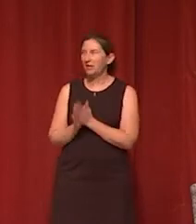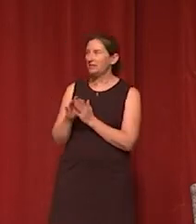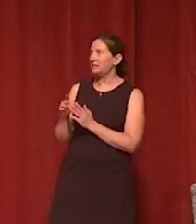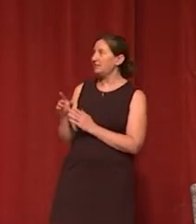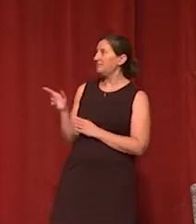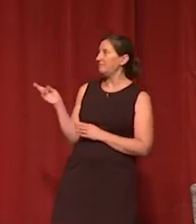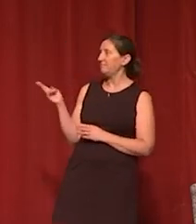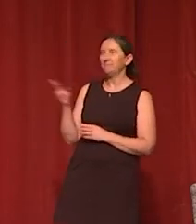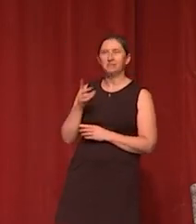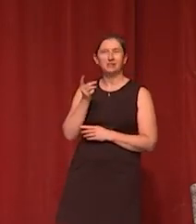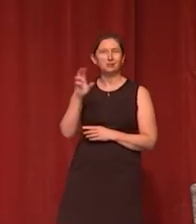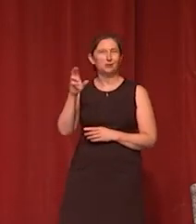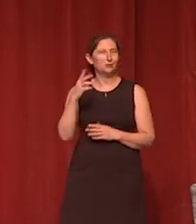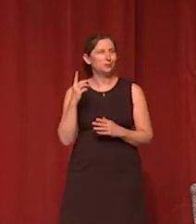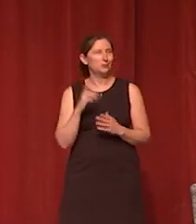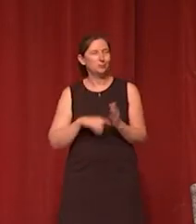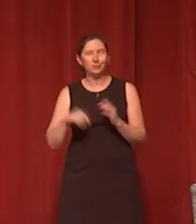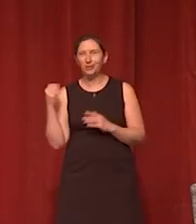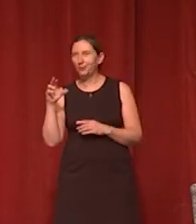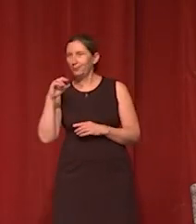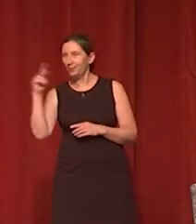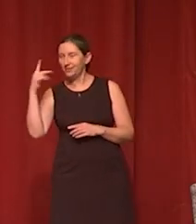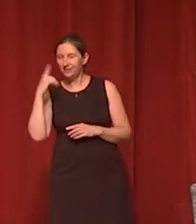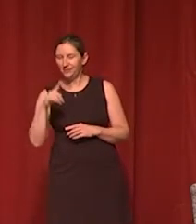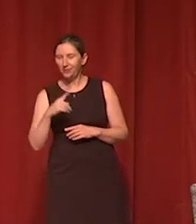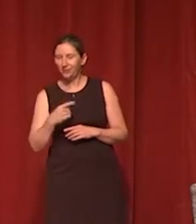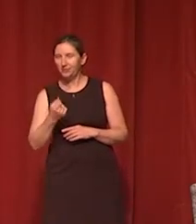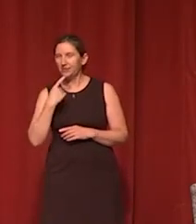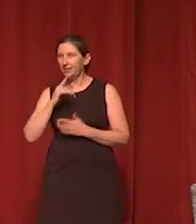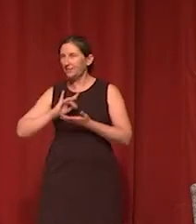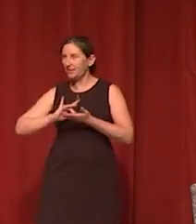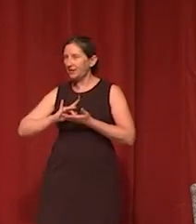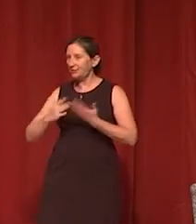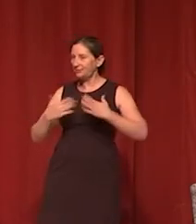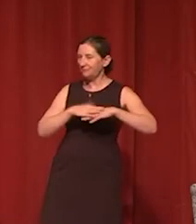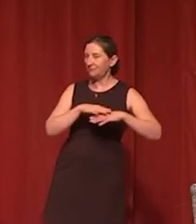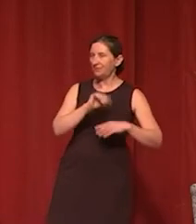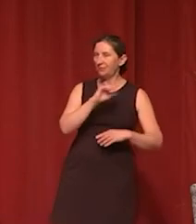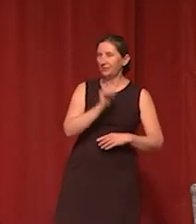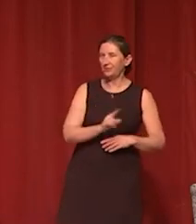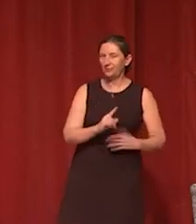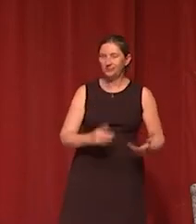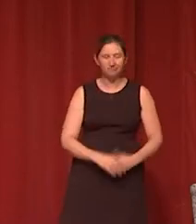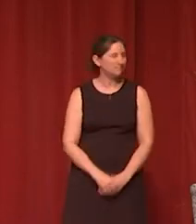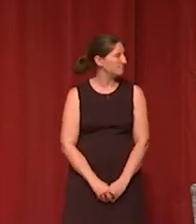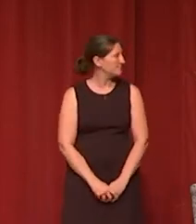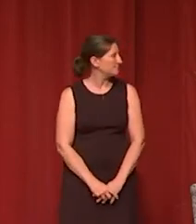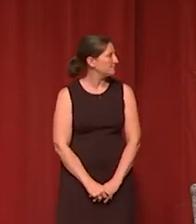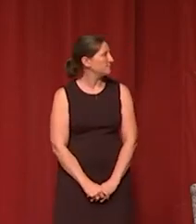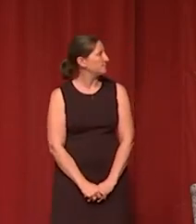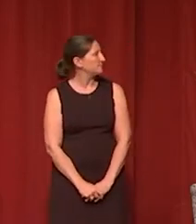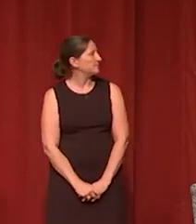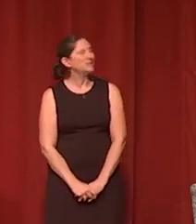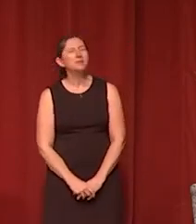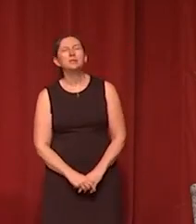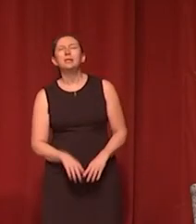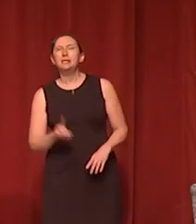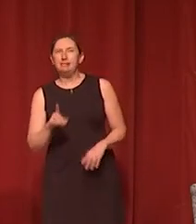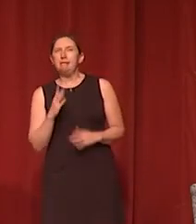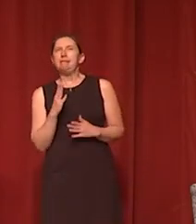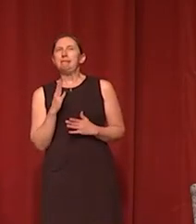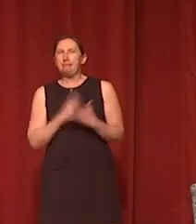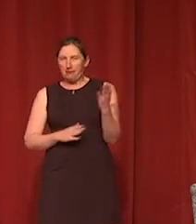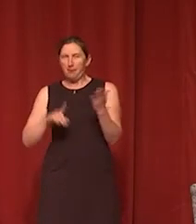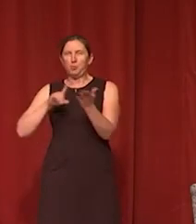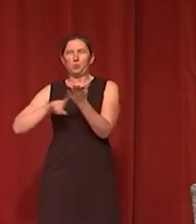other risk factors that go along with that on the Alzheimer's side. I know there are some studies showing that